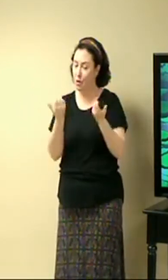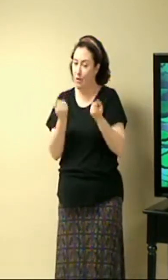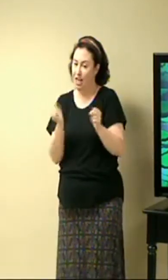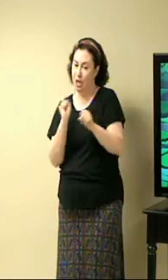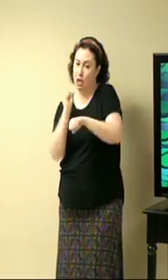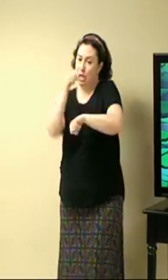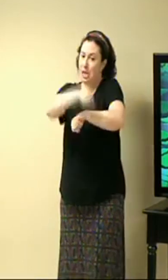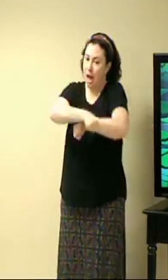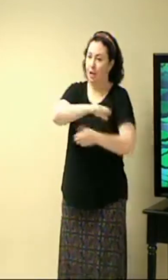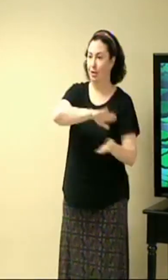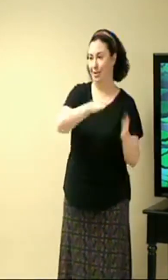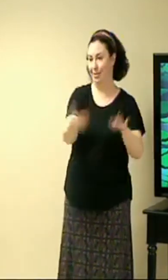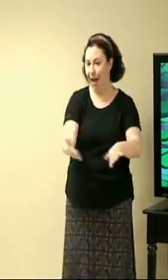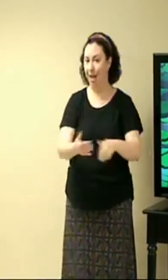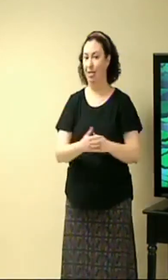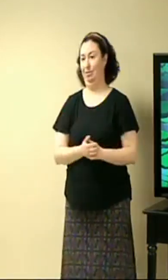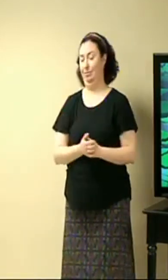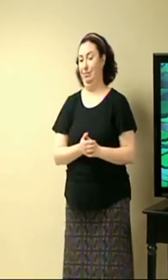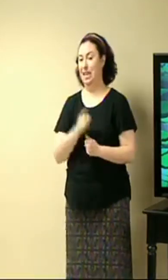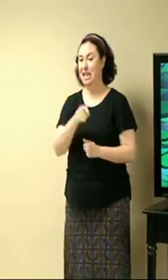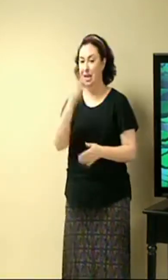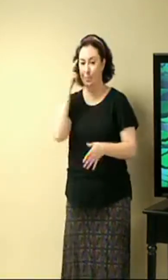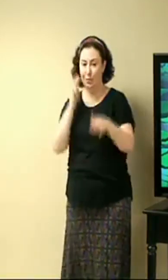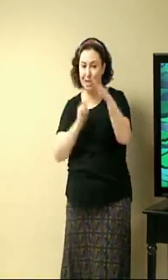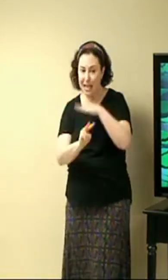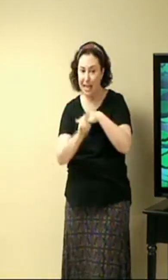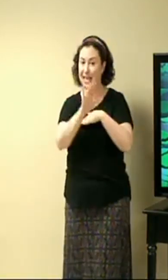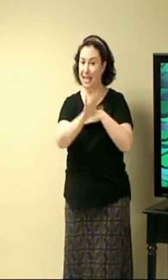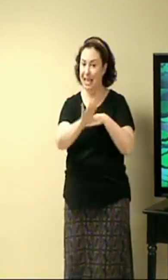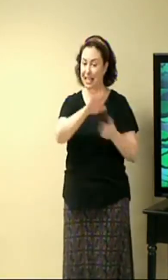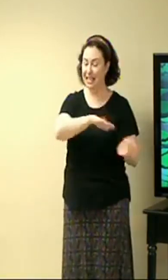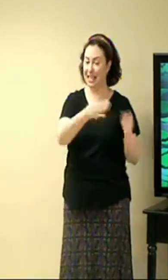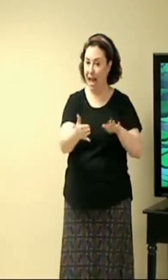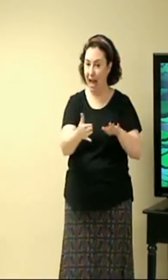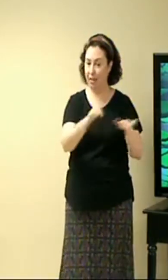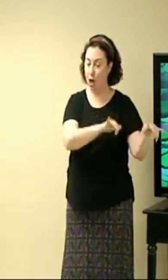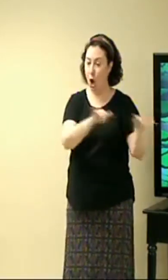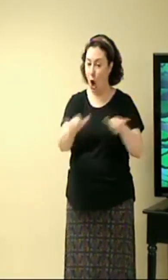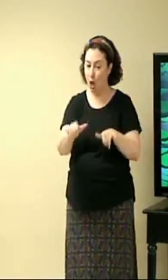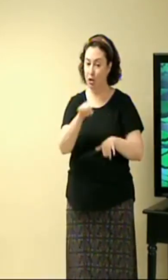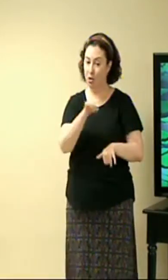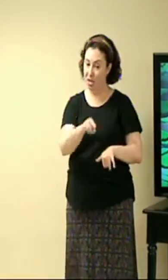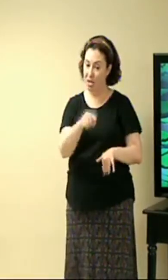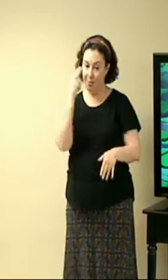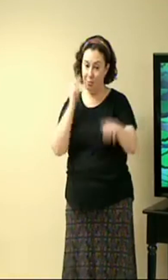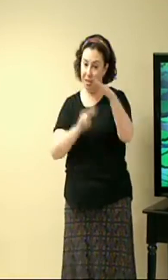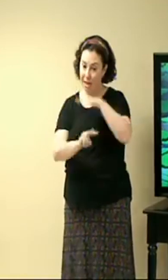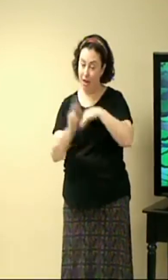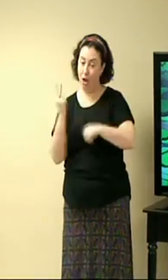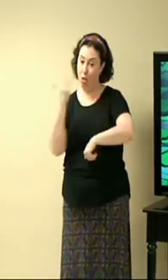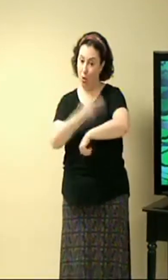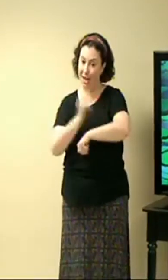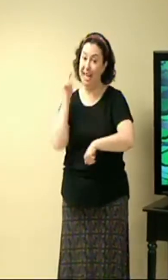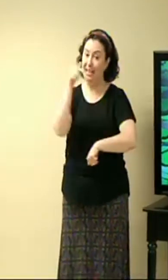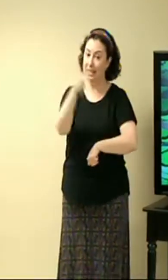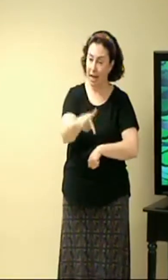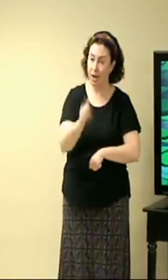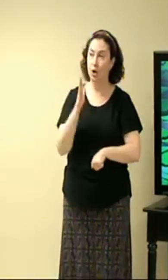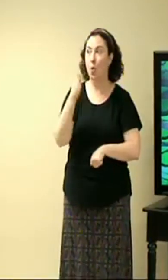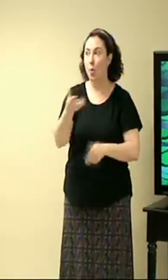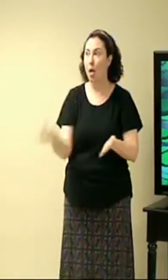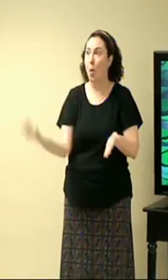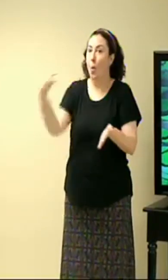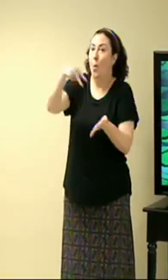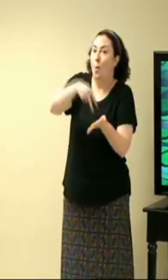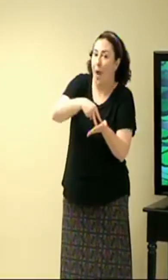savior who predicted his own death, but not only did he predict his death, he predicted the fact that 3 days later he would rise from the dead. Friends,